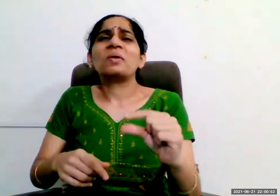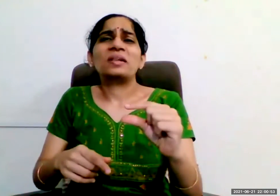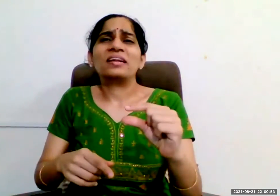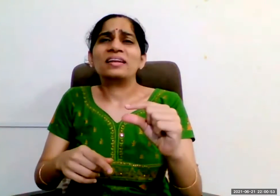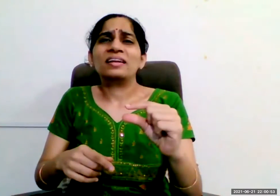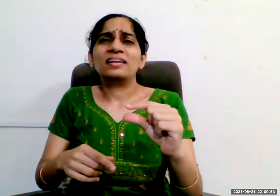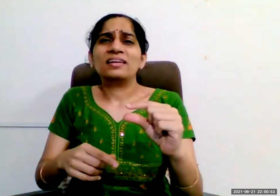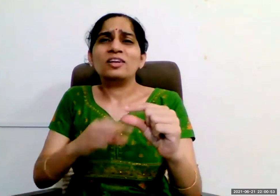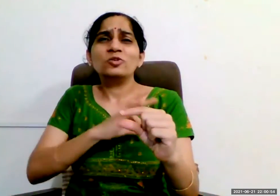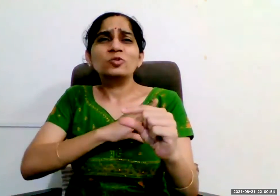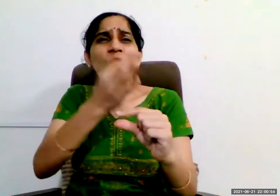And this is what Krishna assures.